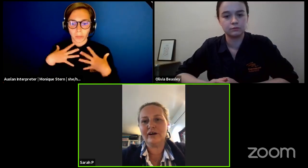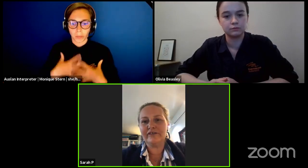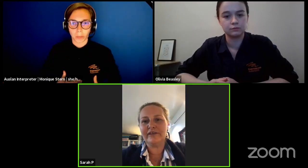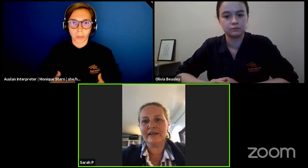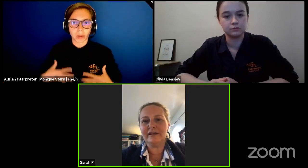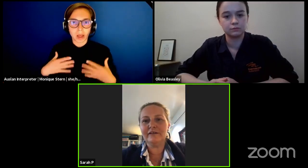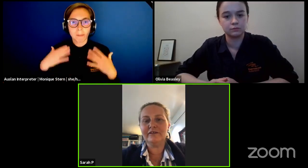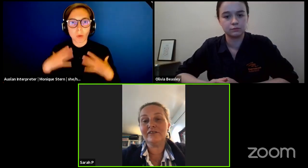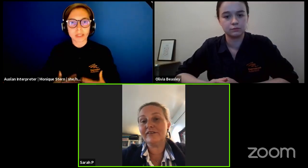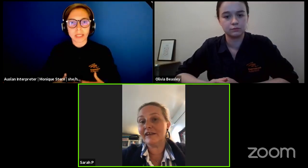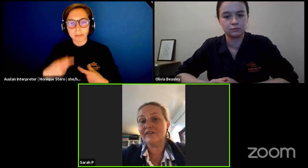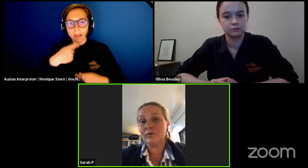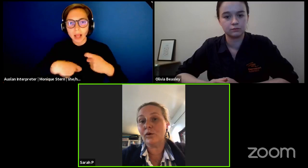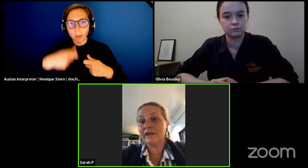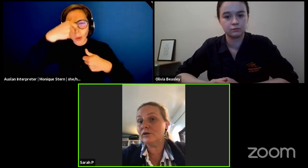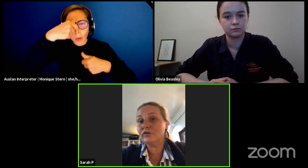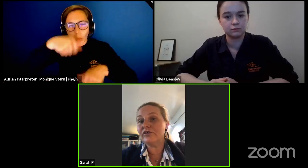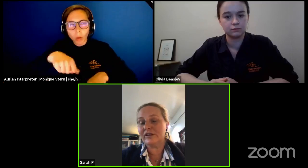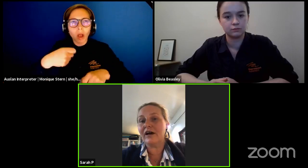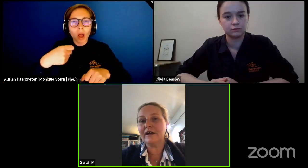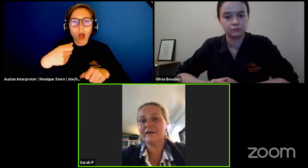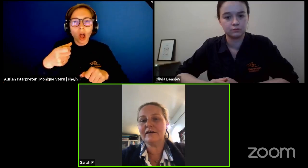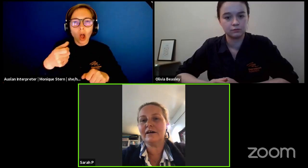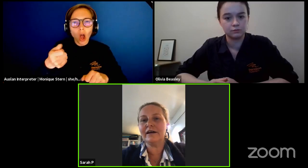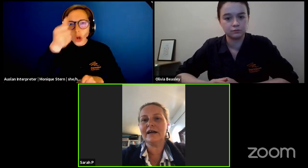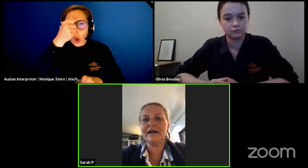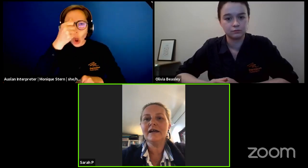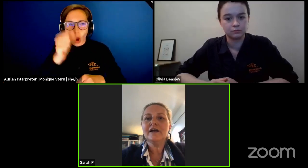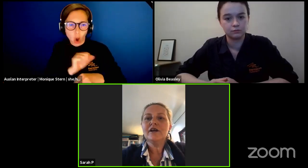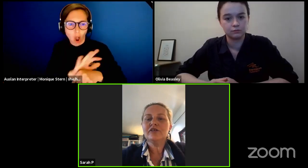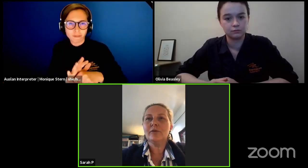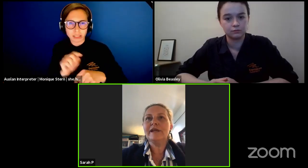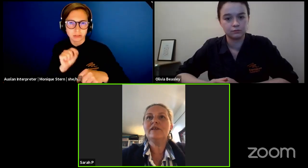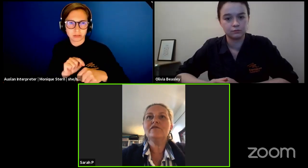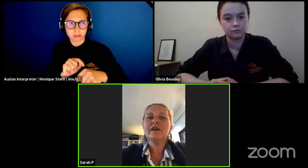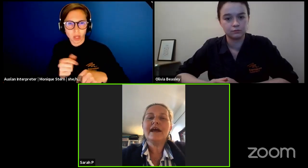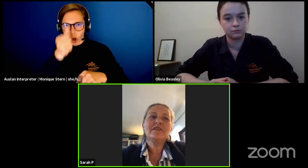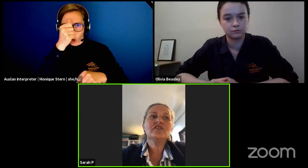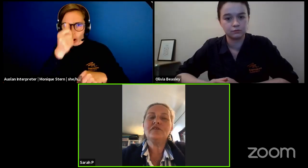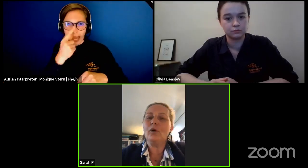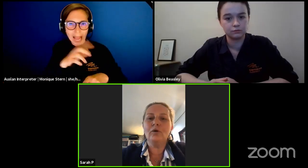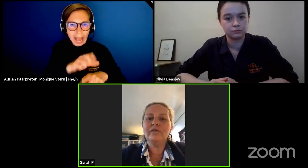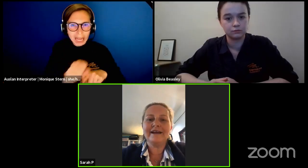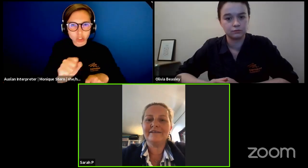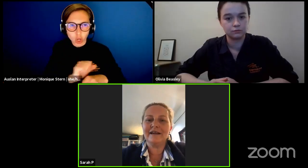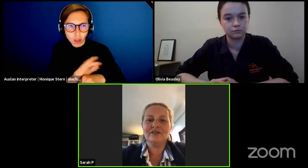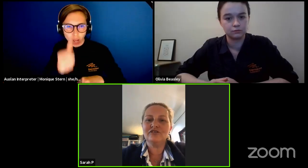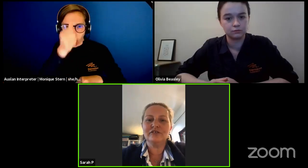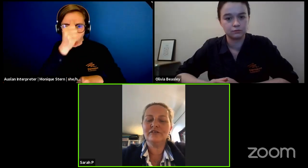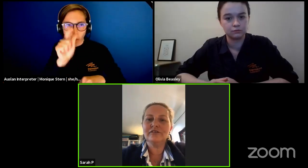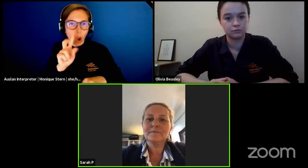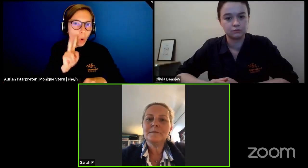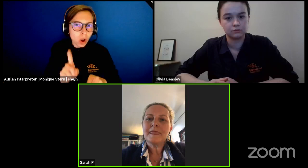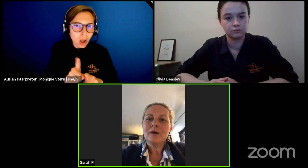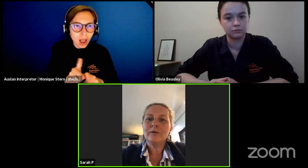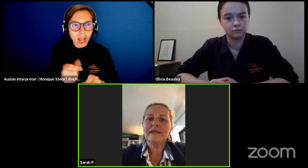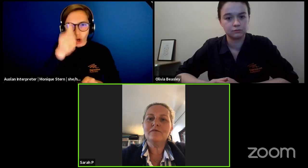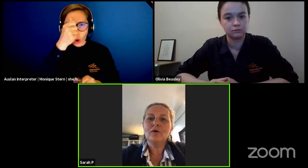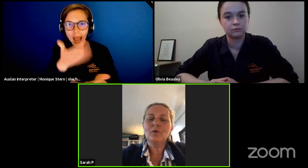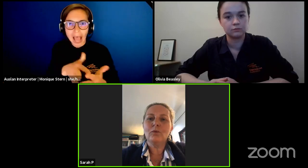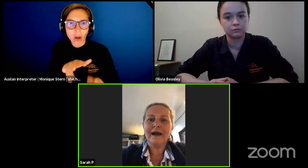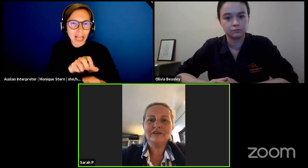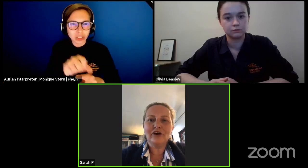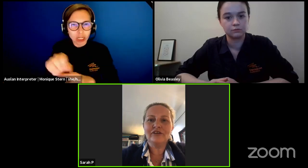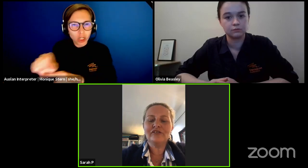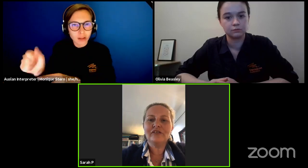to COVID-19 disease and what it looks like, okay? So we give, and this is for all vaccinations, we